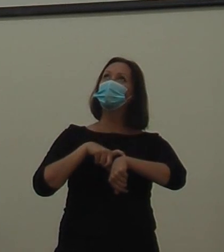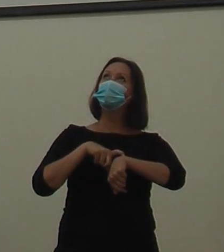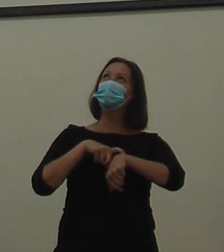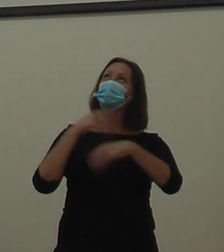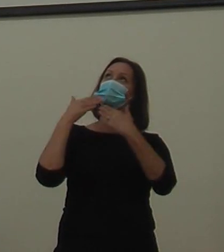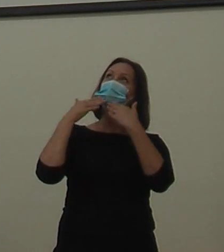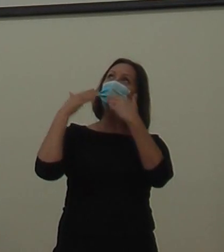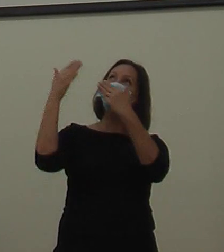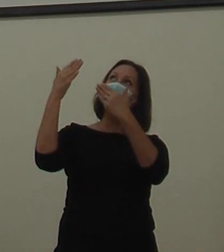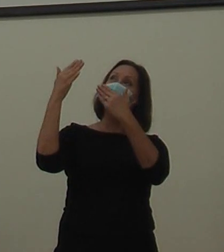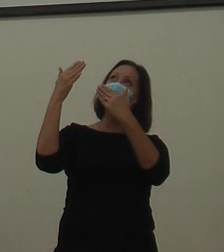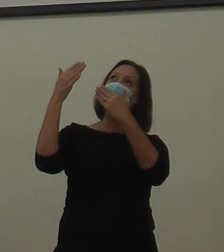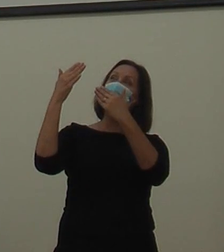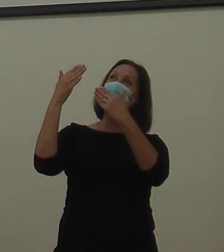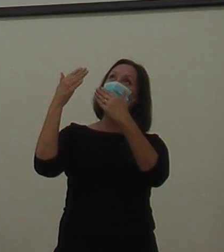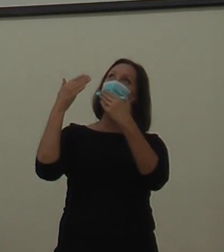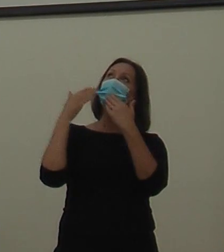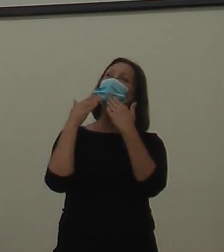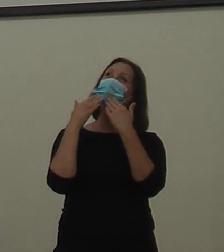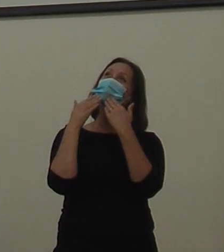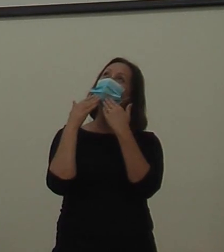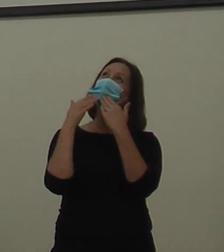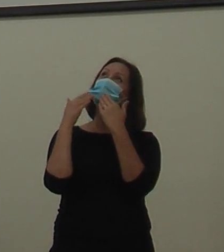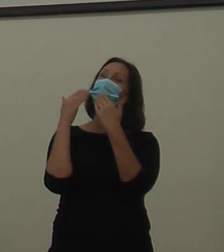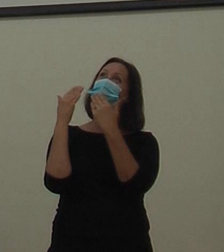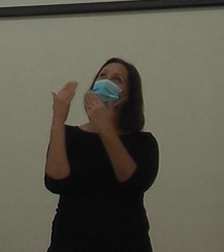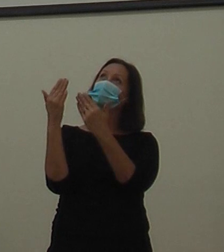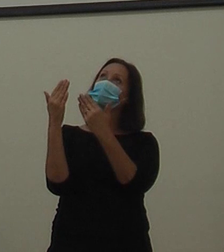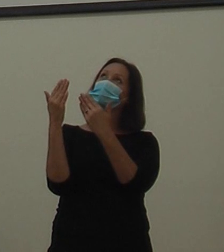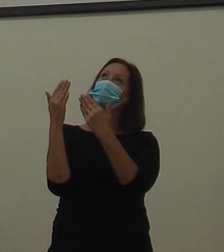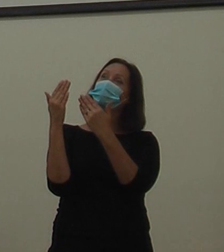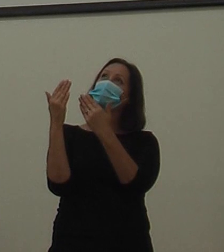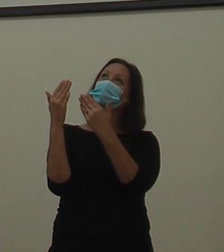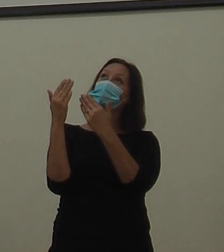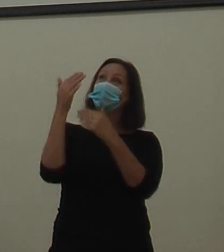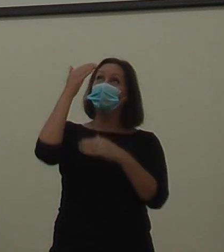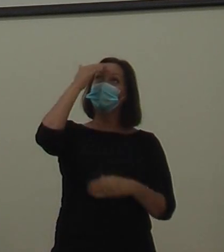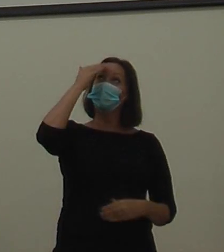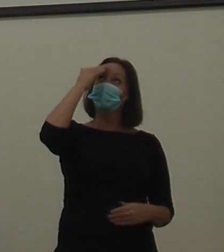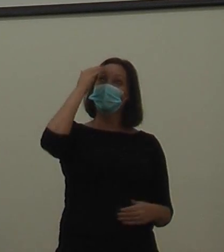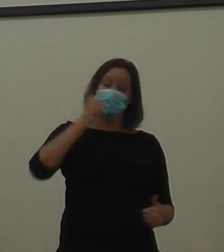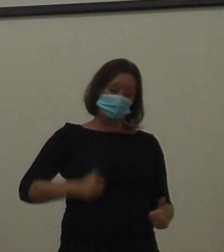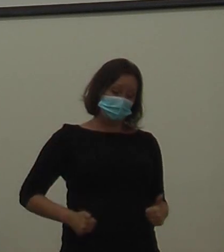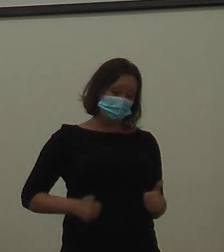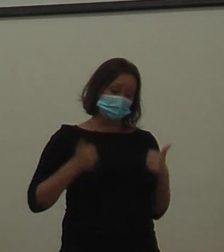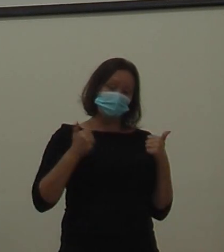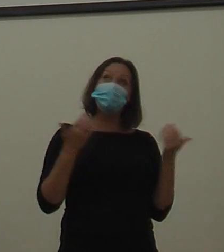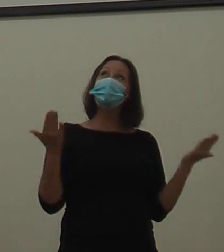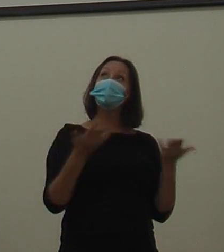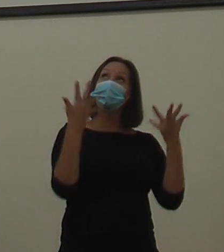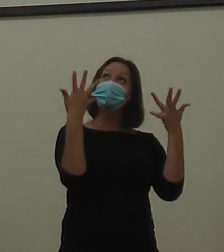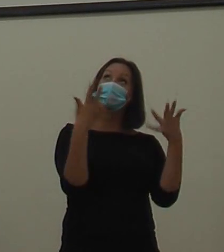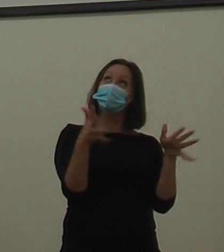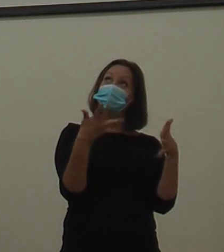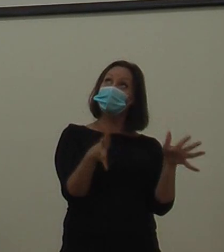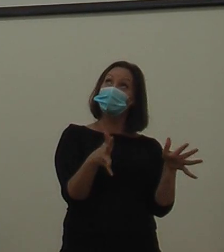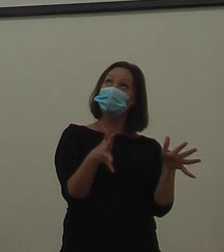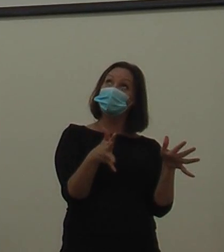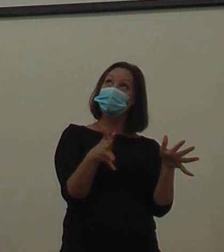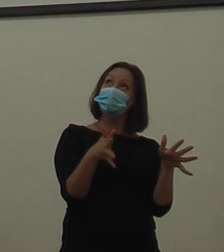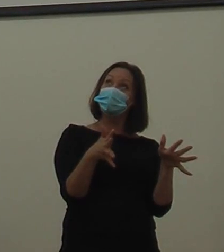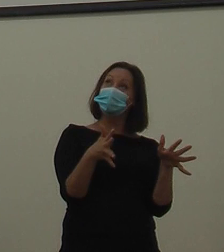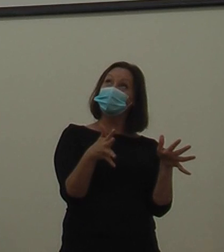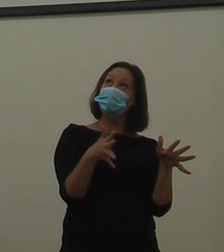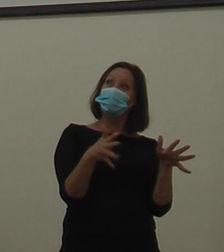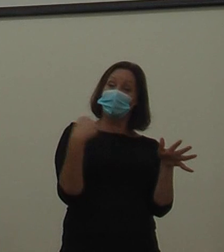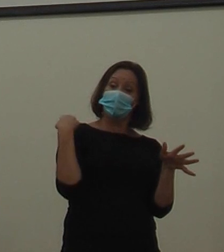Thank you, knowing, Lord, that when this life has ended, if we have been